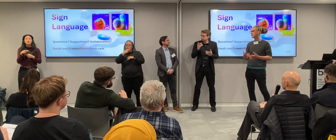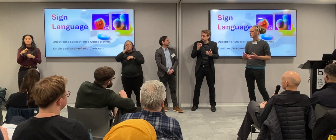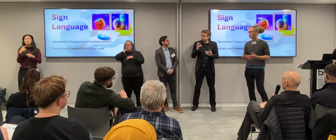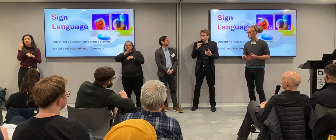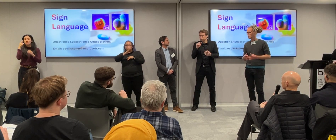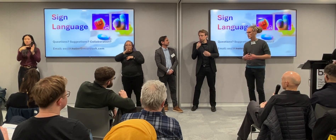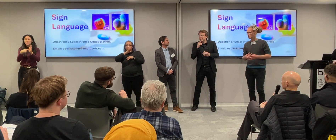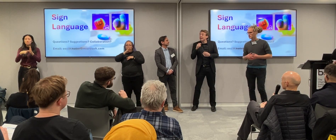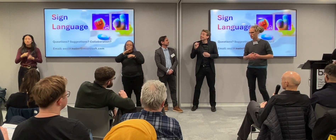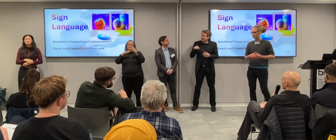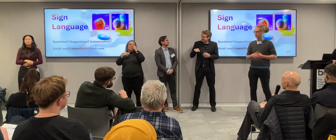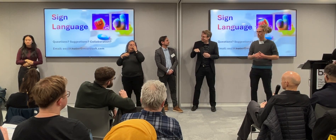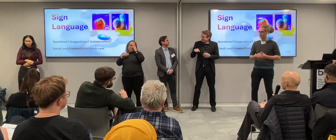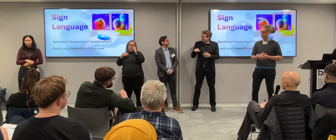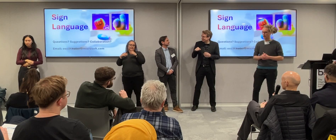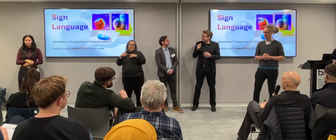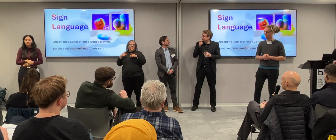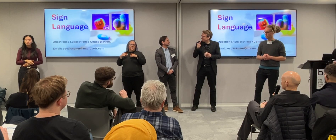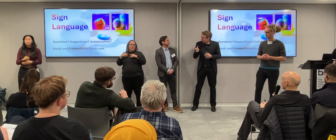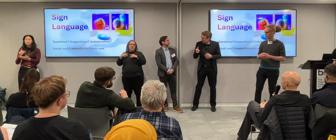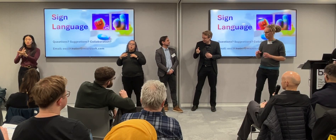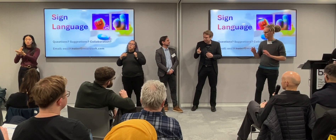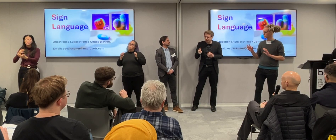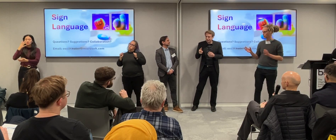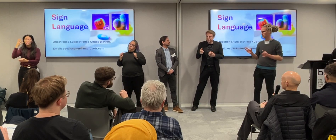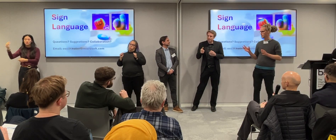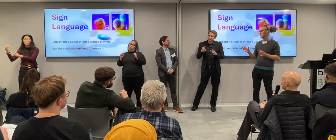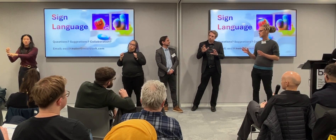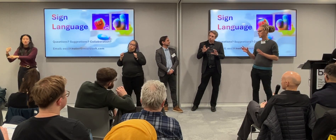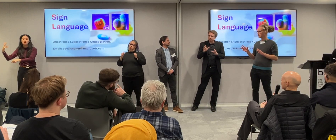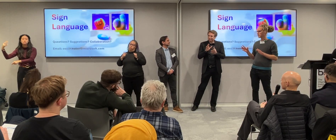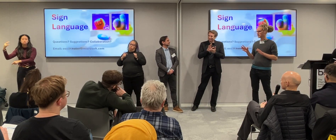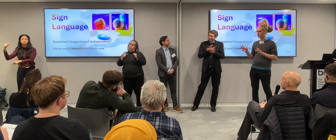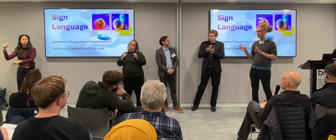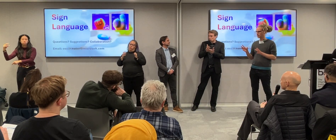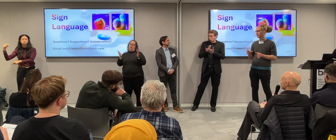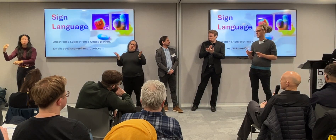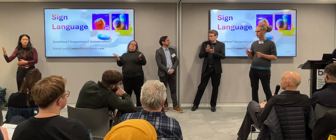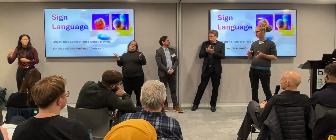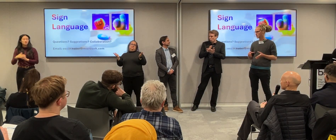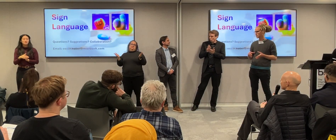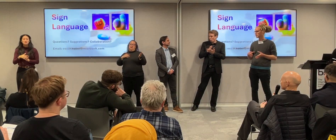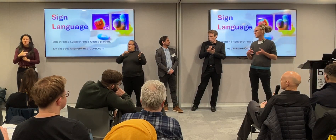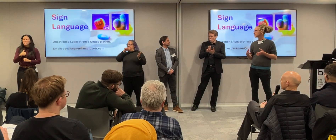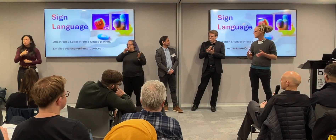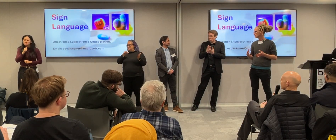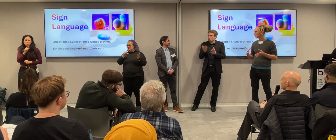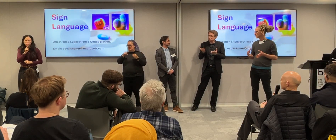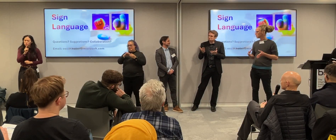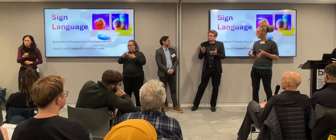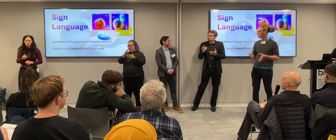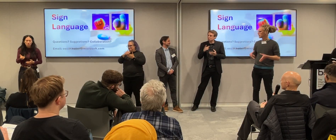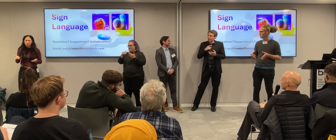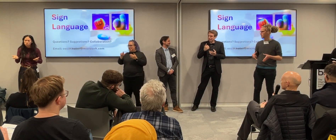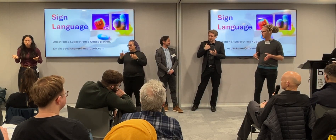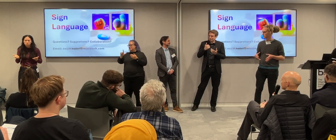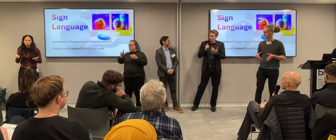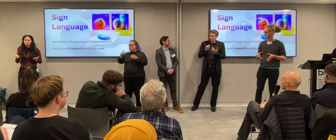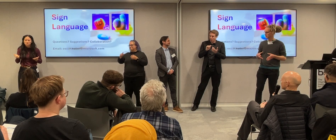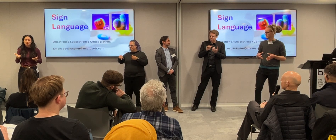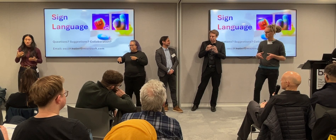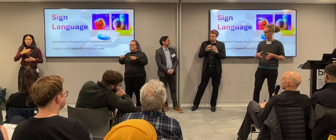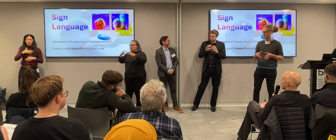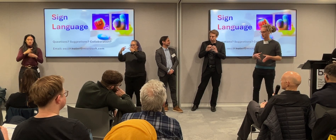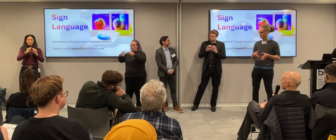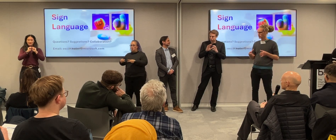speak that out. So I'm not totally sure about that part of the logic, because my team mainly developed